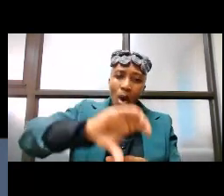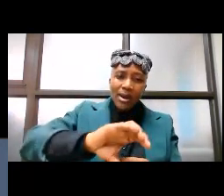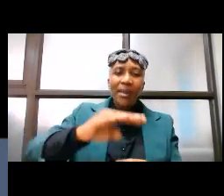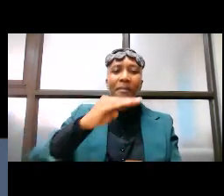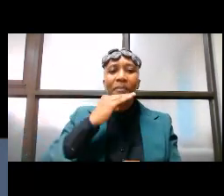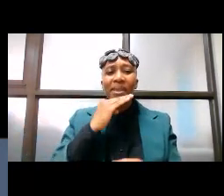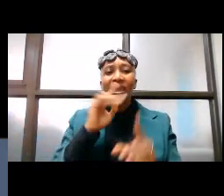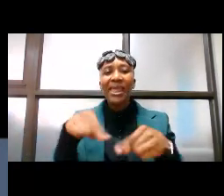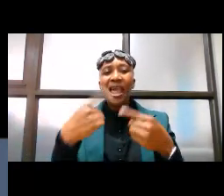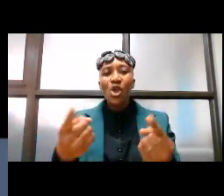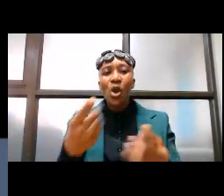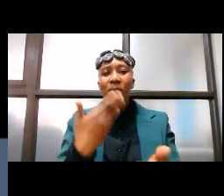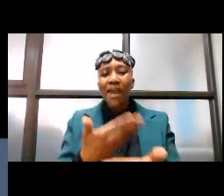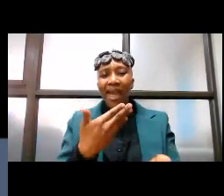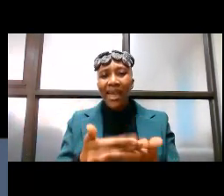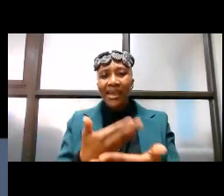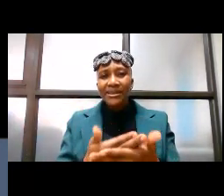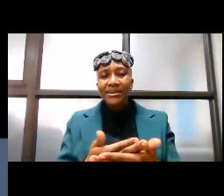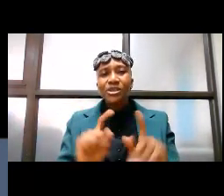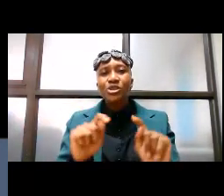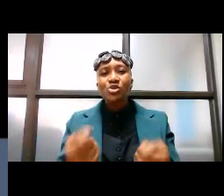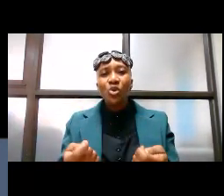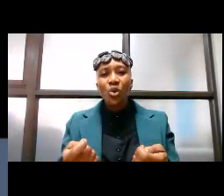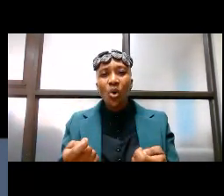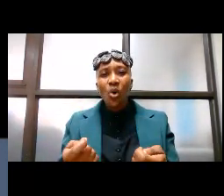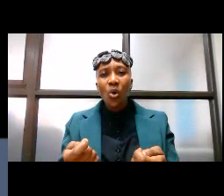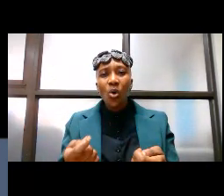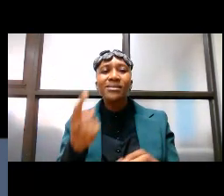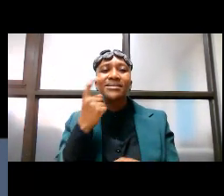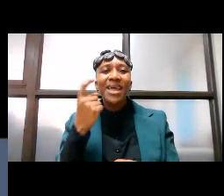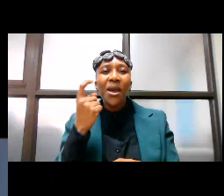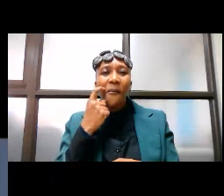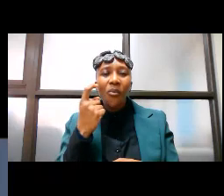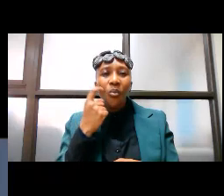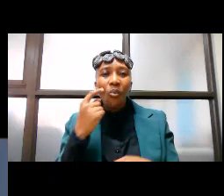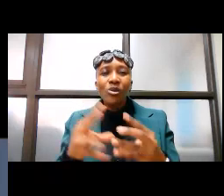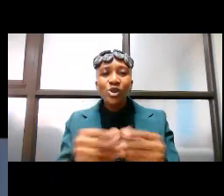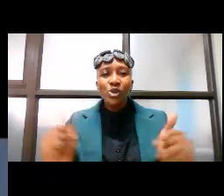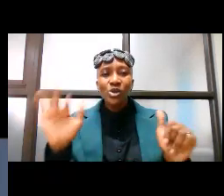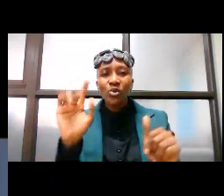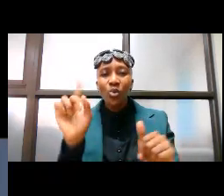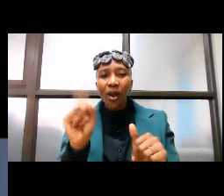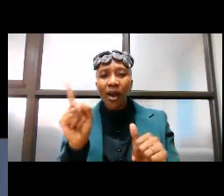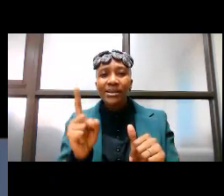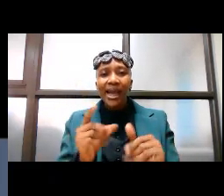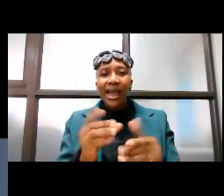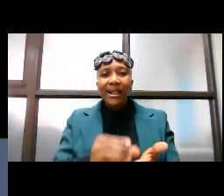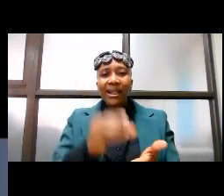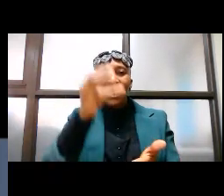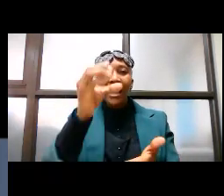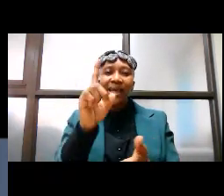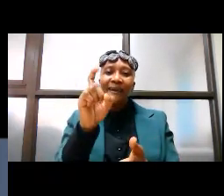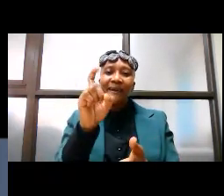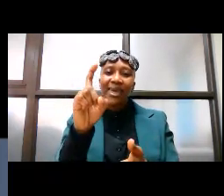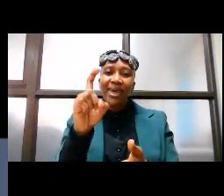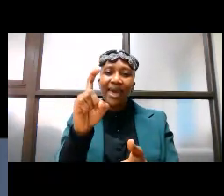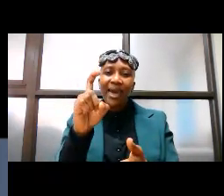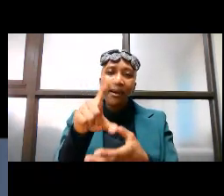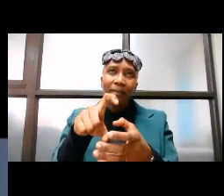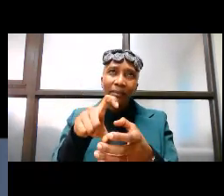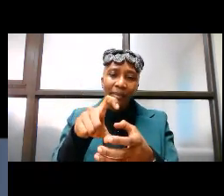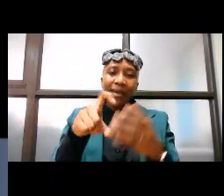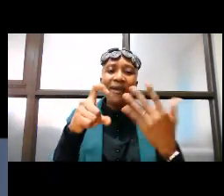then a very simple solution is to put your finger in the glass at the top. And then as soon as you feel the